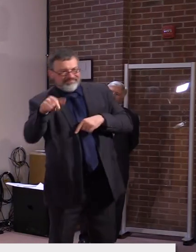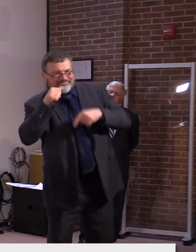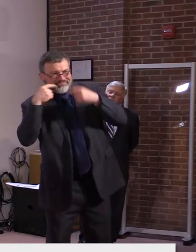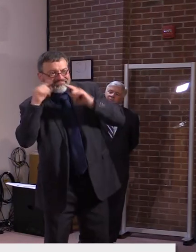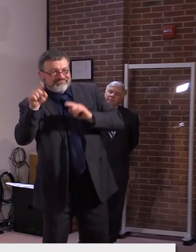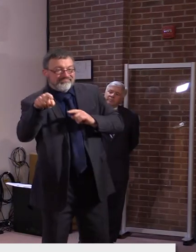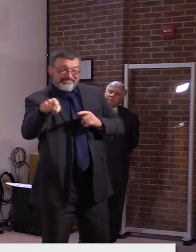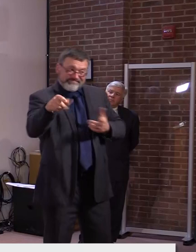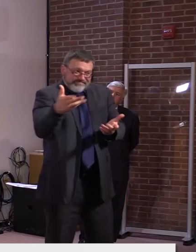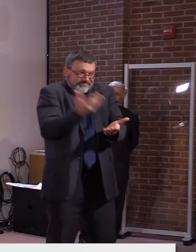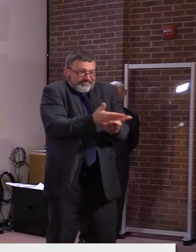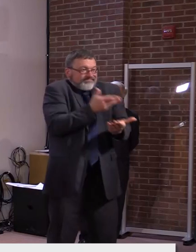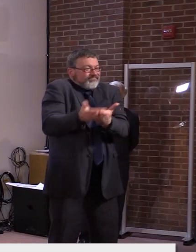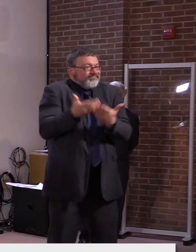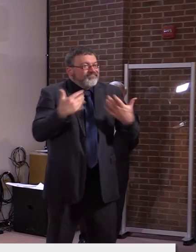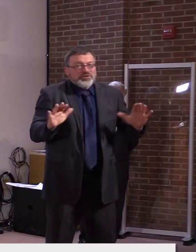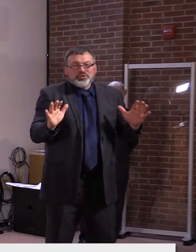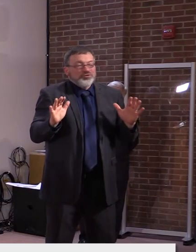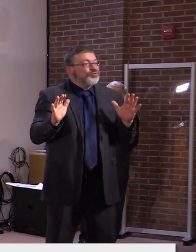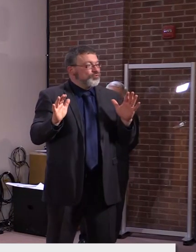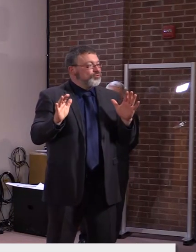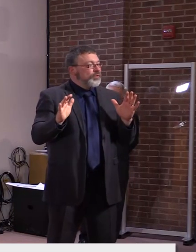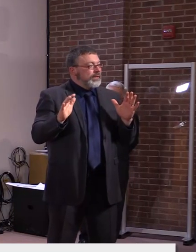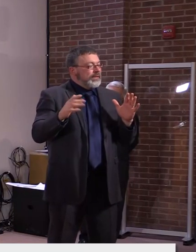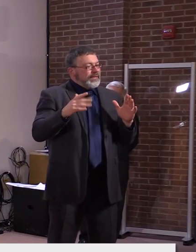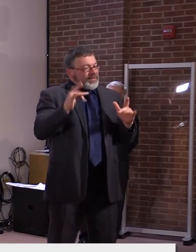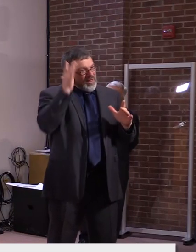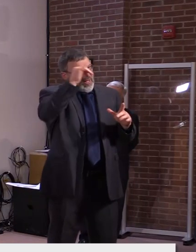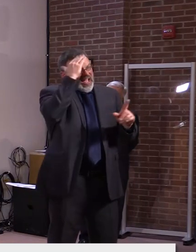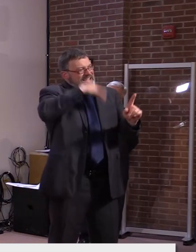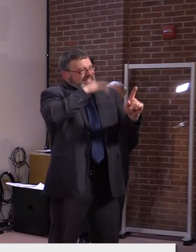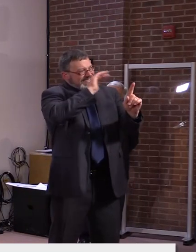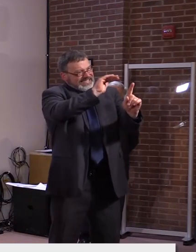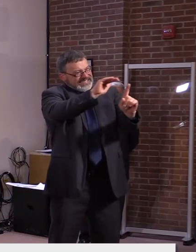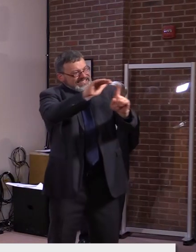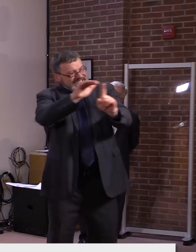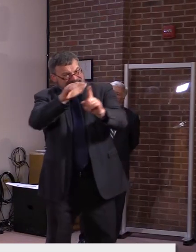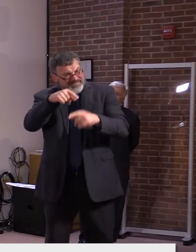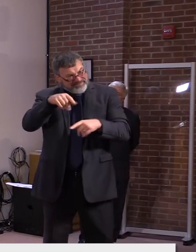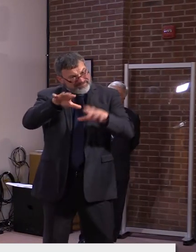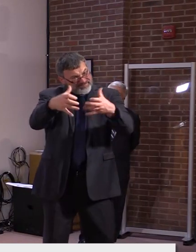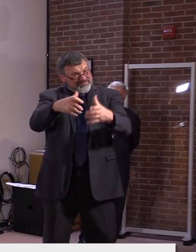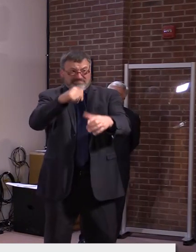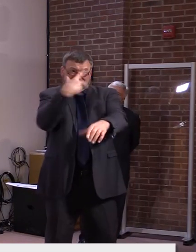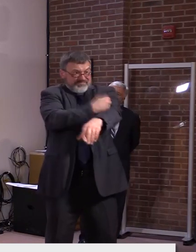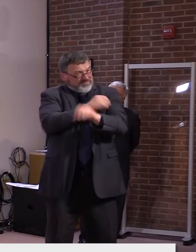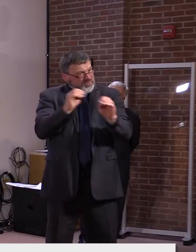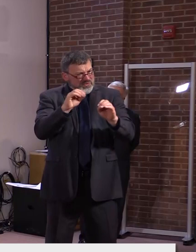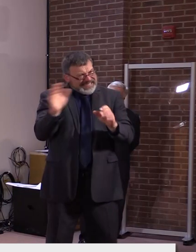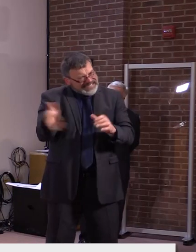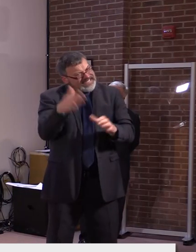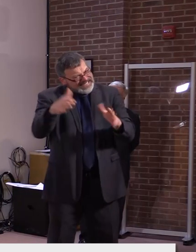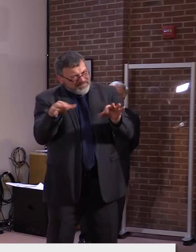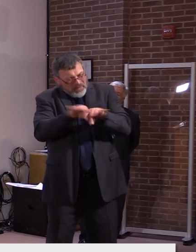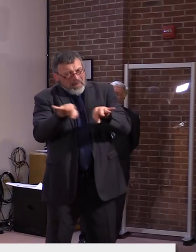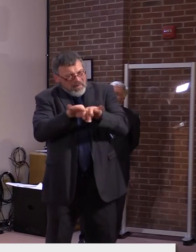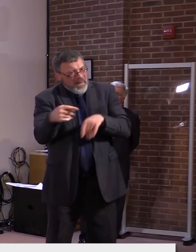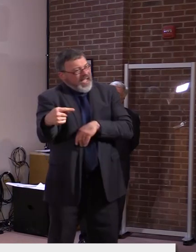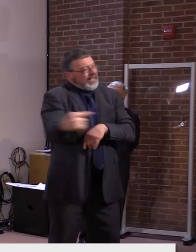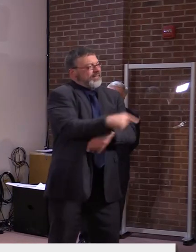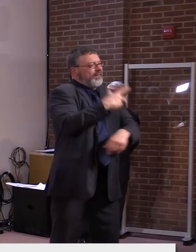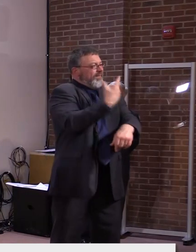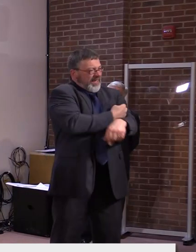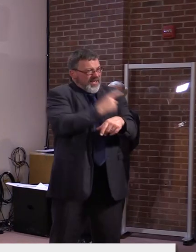I would urge them, whoever the naysayers are, to look at the data